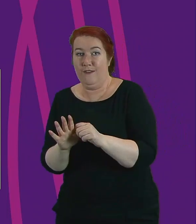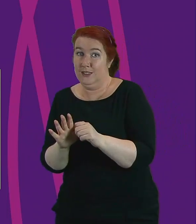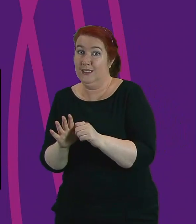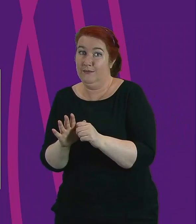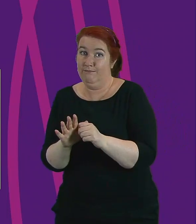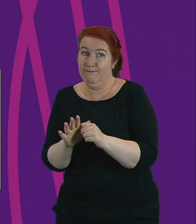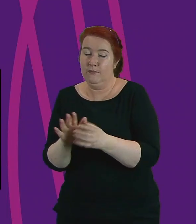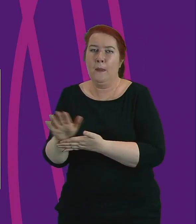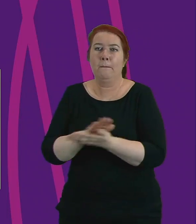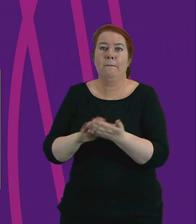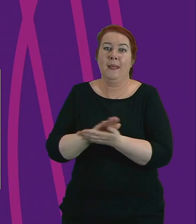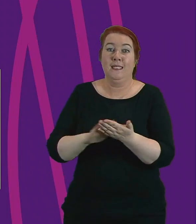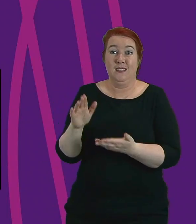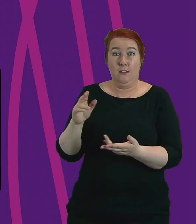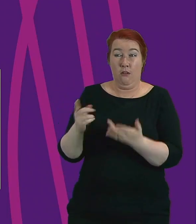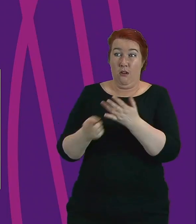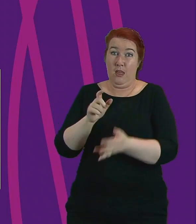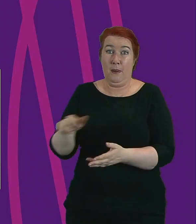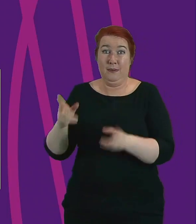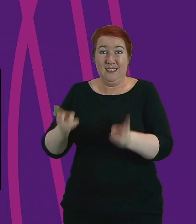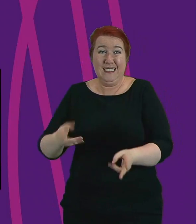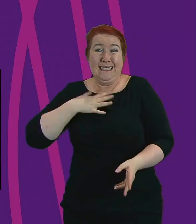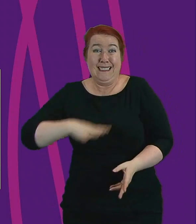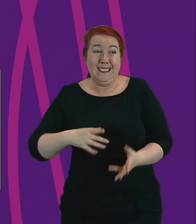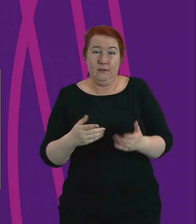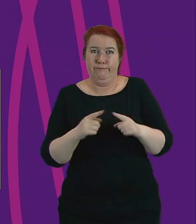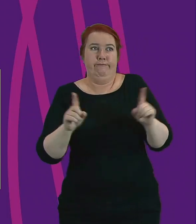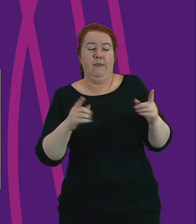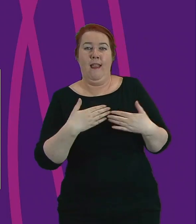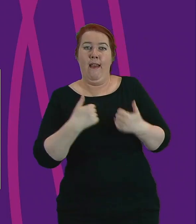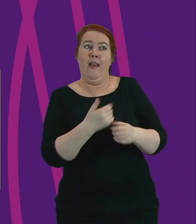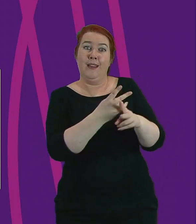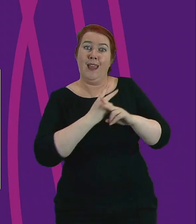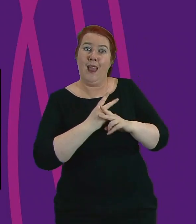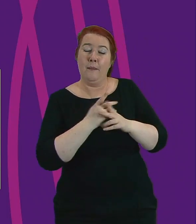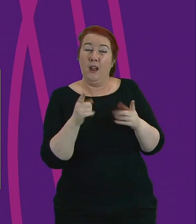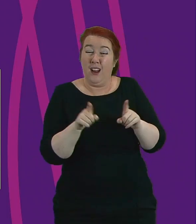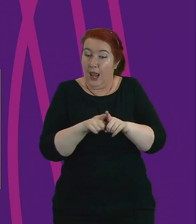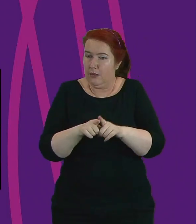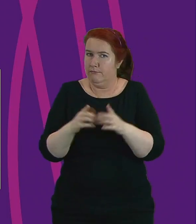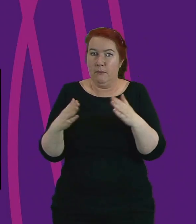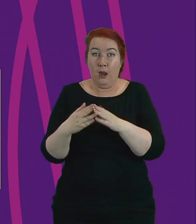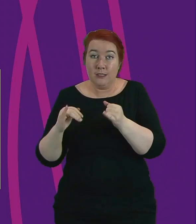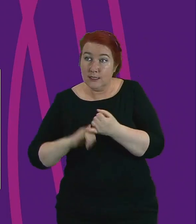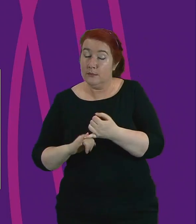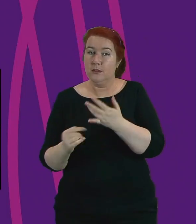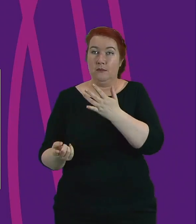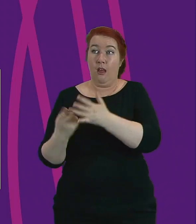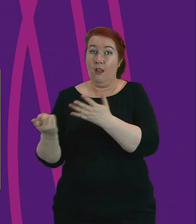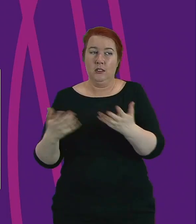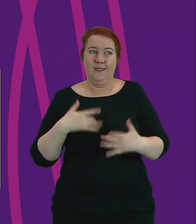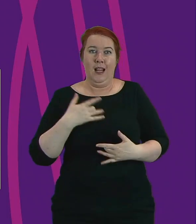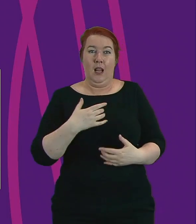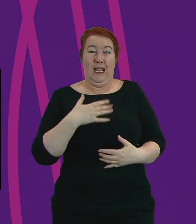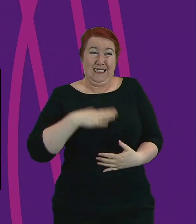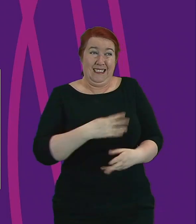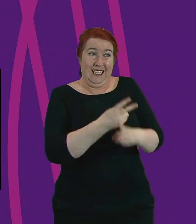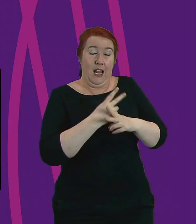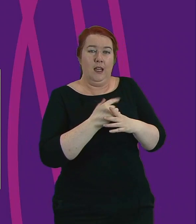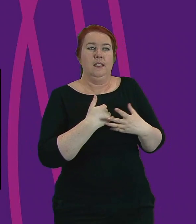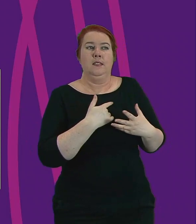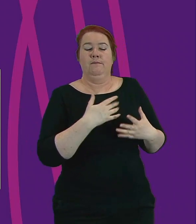have been people who in need of healthcare, but who, like Margaret Simpson and so many others, were too frightened to access it. So